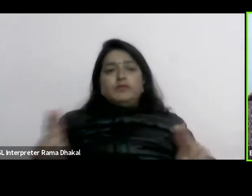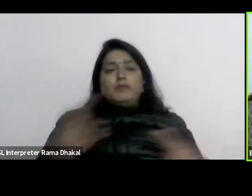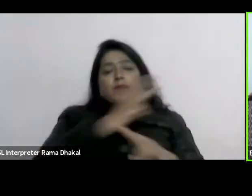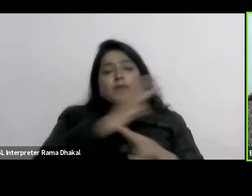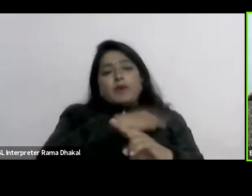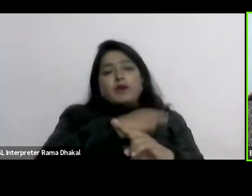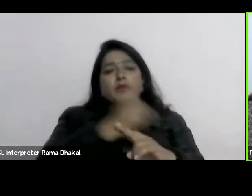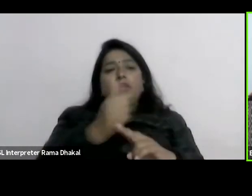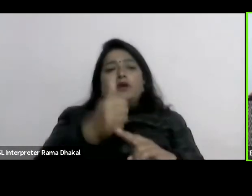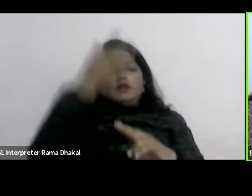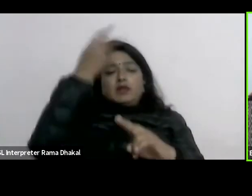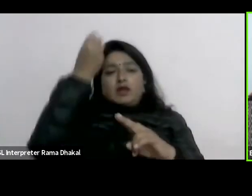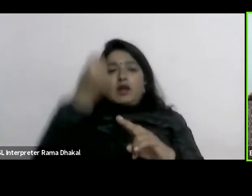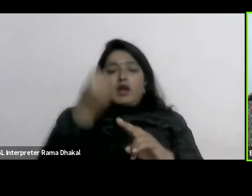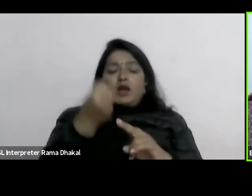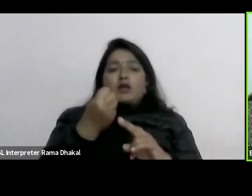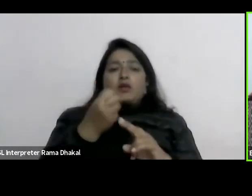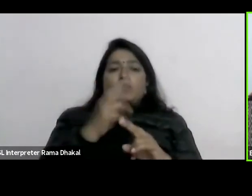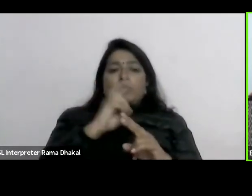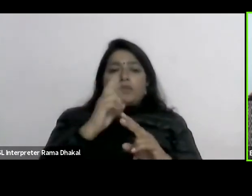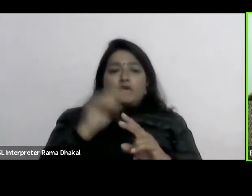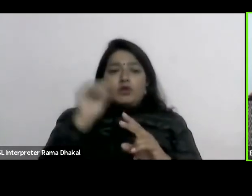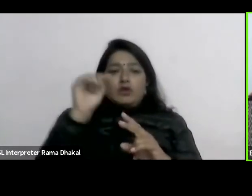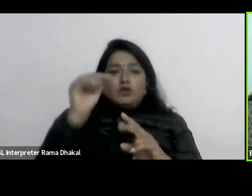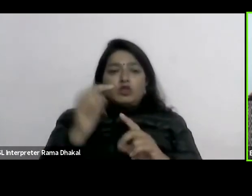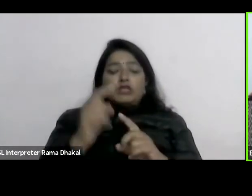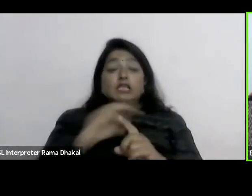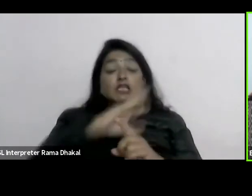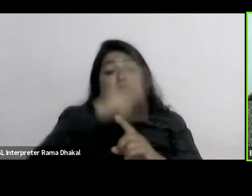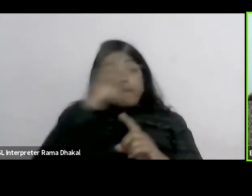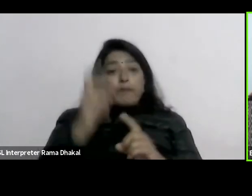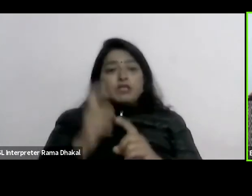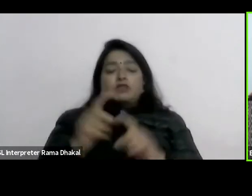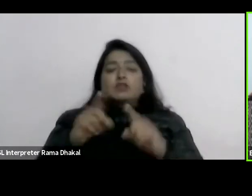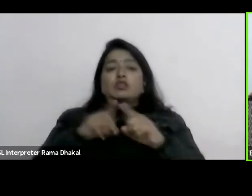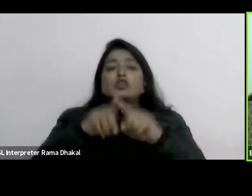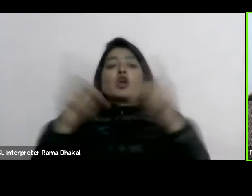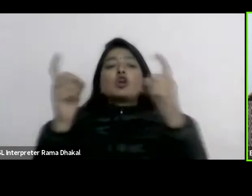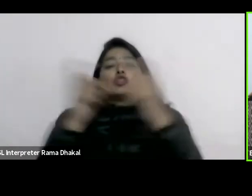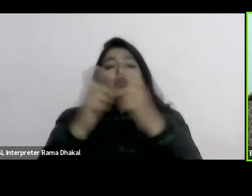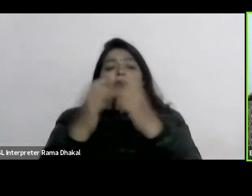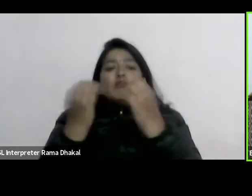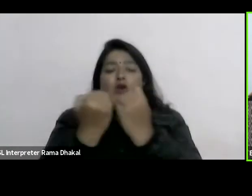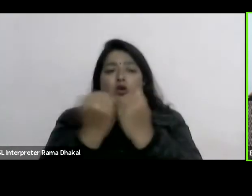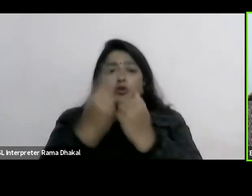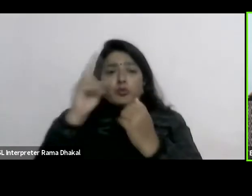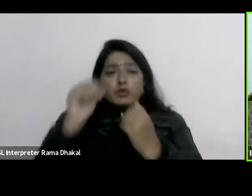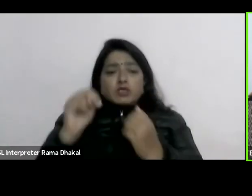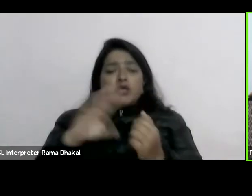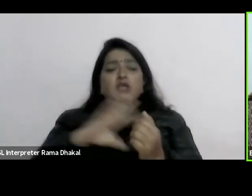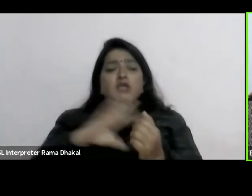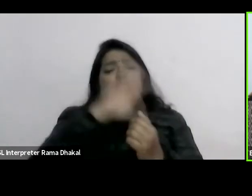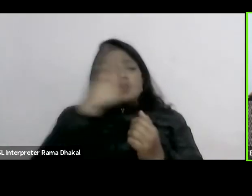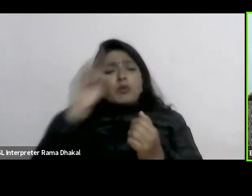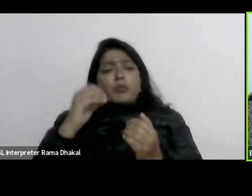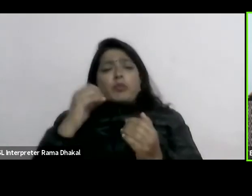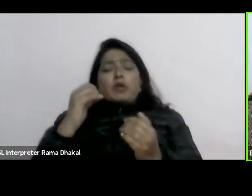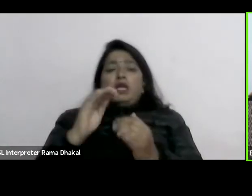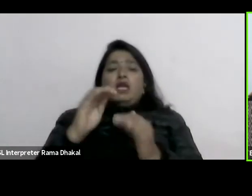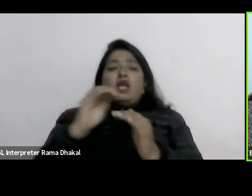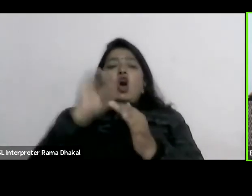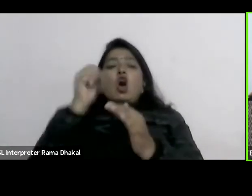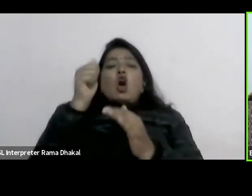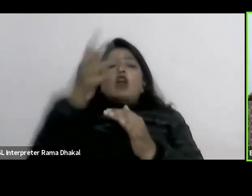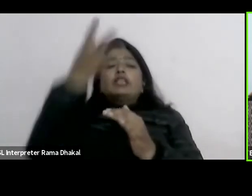setting is that it should be consultative, and it should create space for engagement with rights holder. I